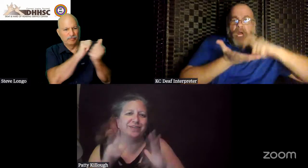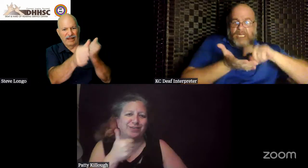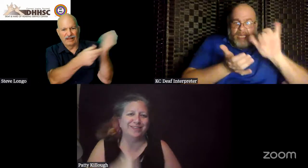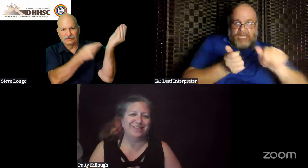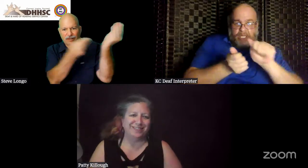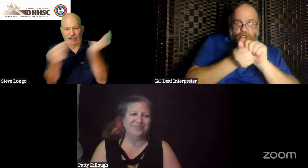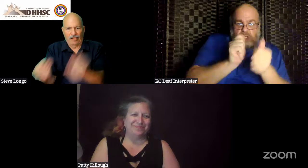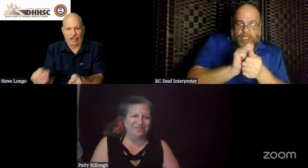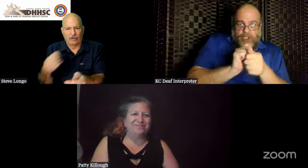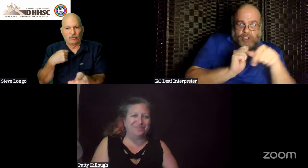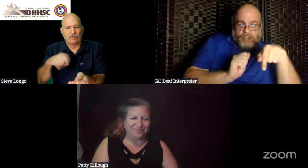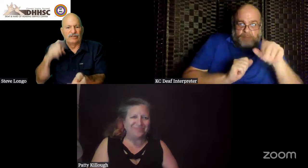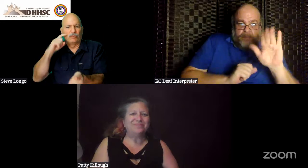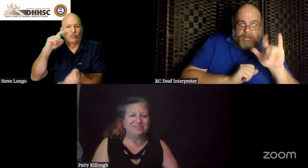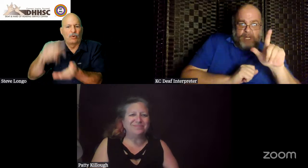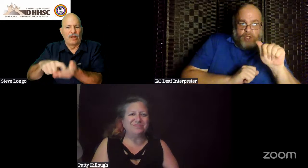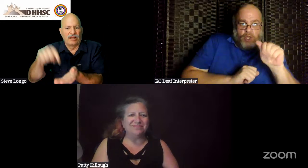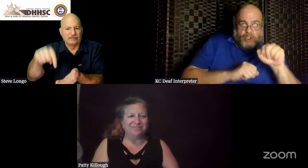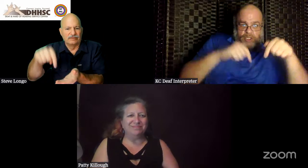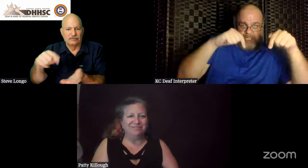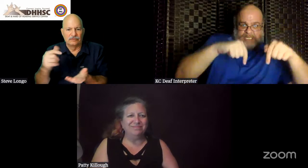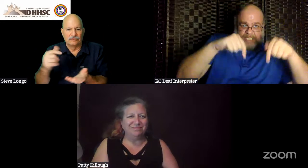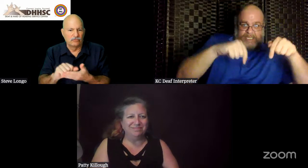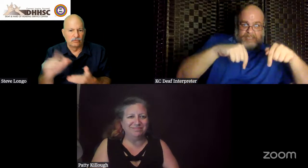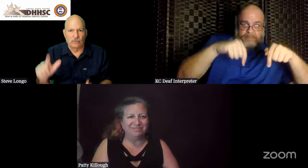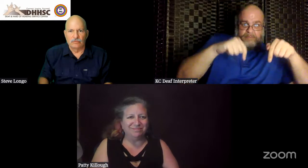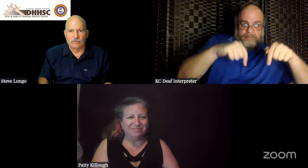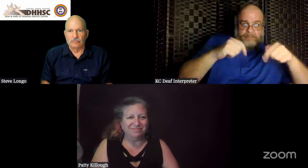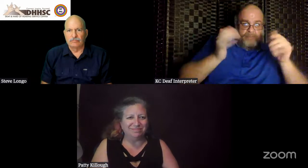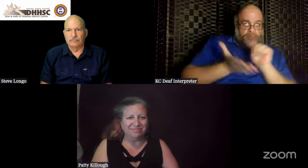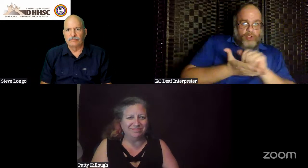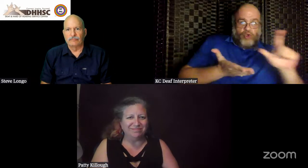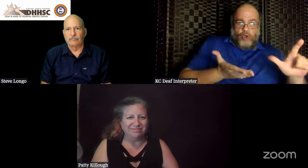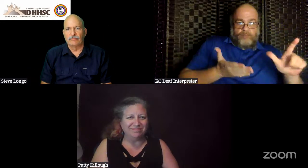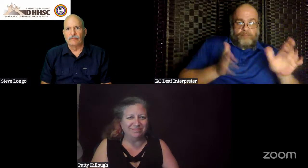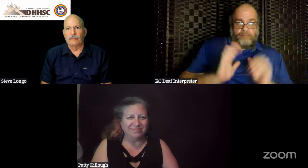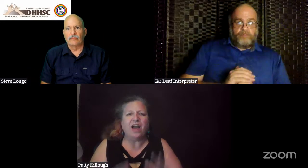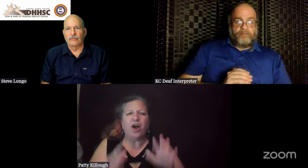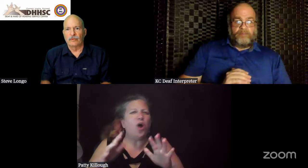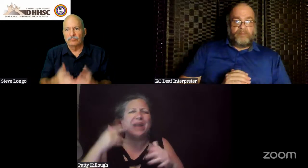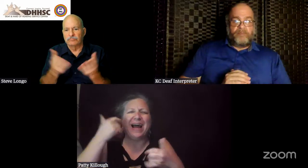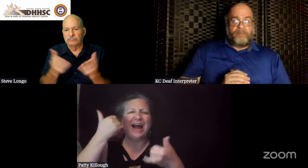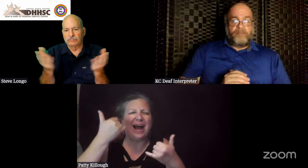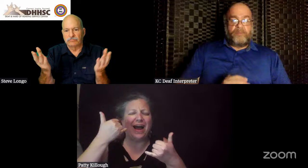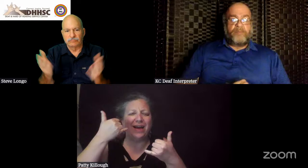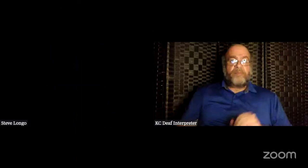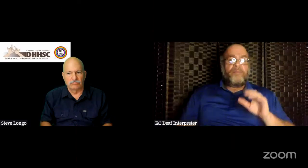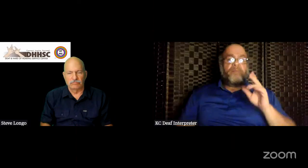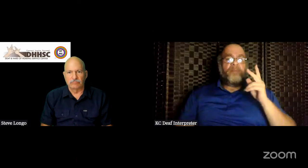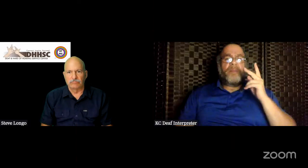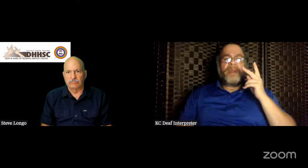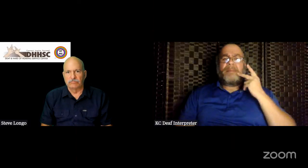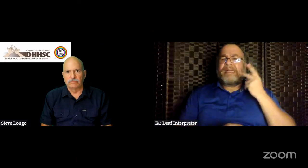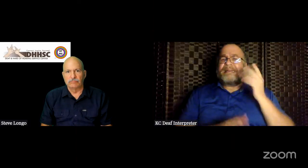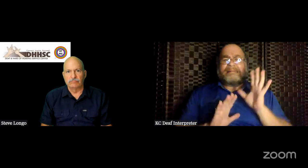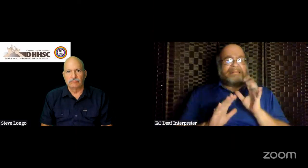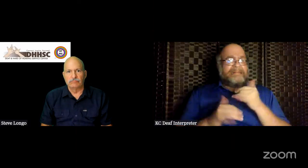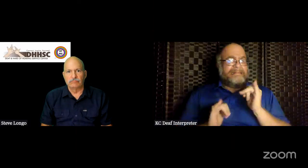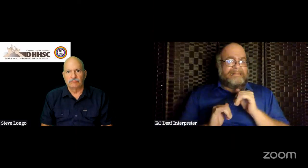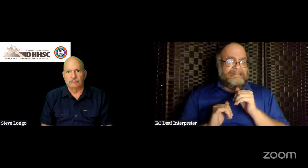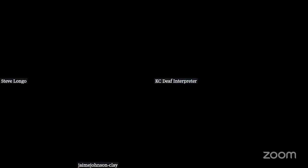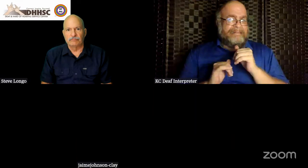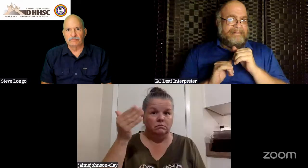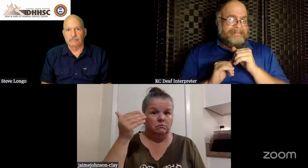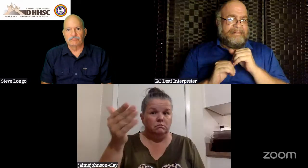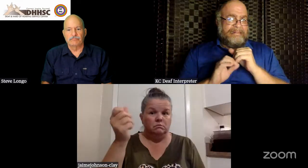and we need to recognize these changes in the bylaws. That's what we need to do. We need to vote to